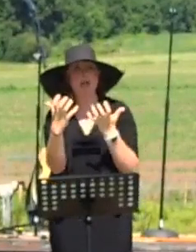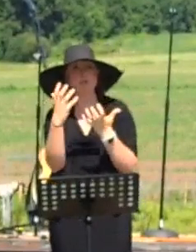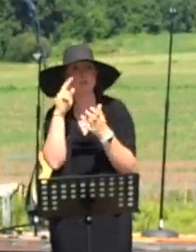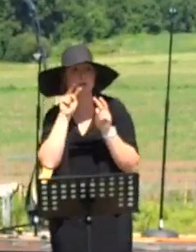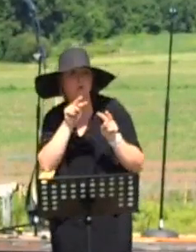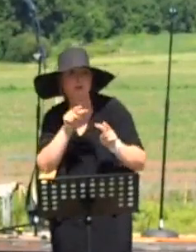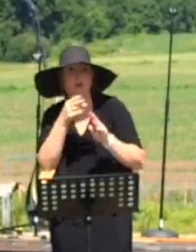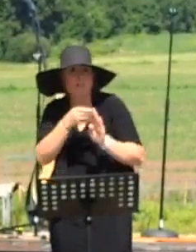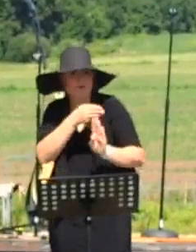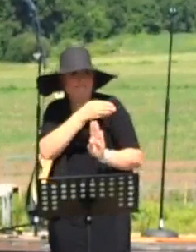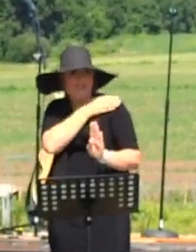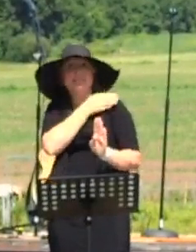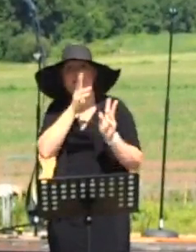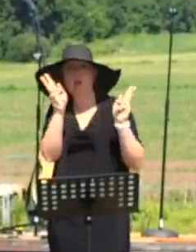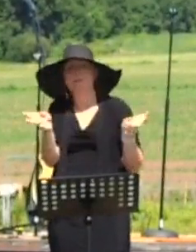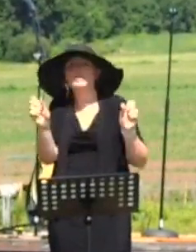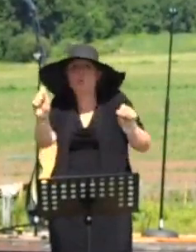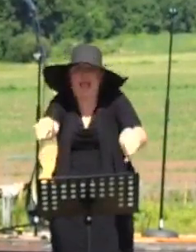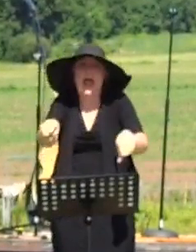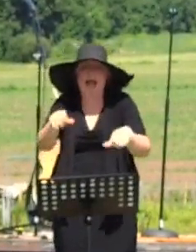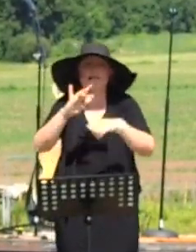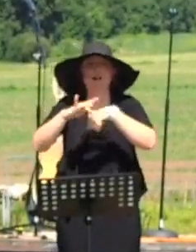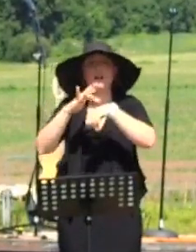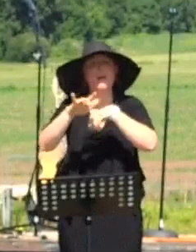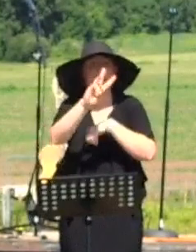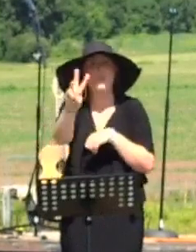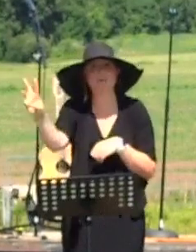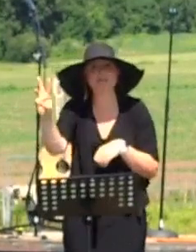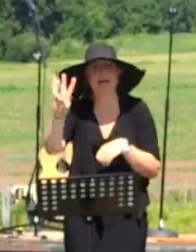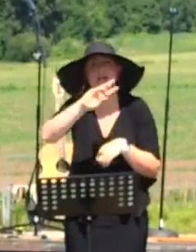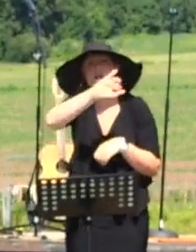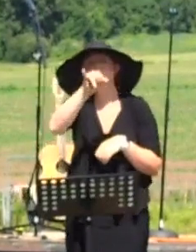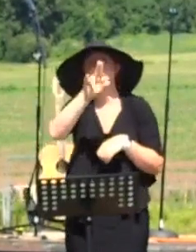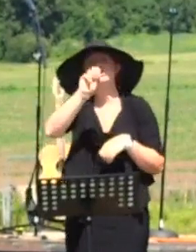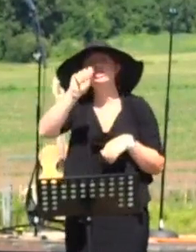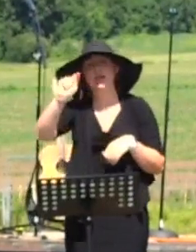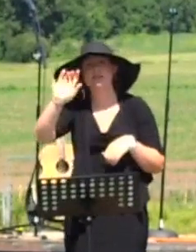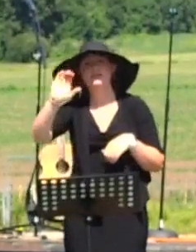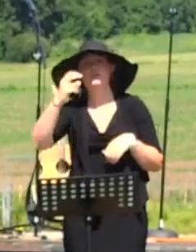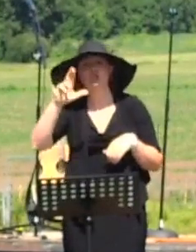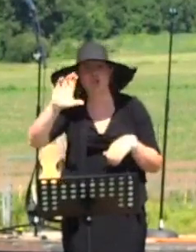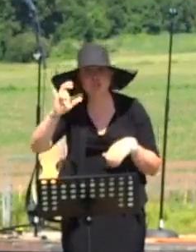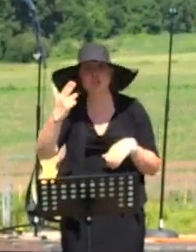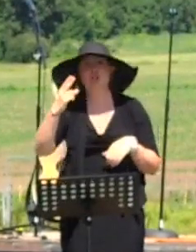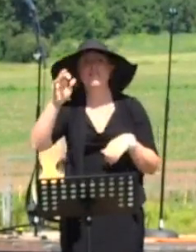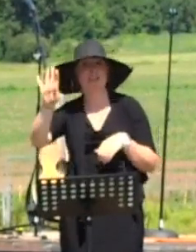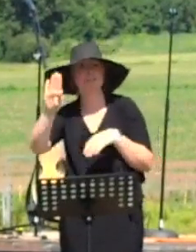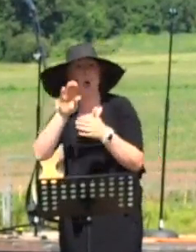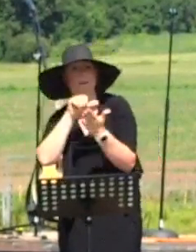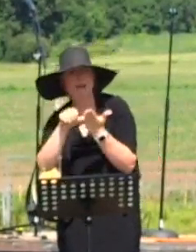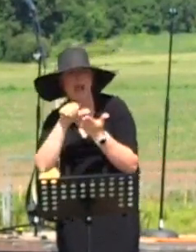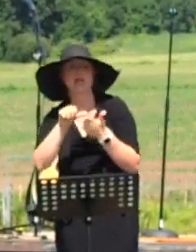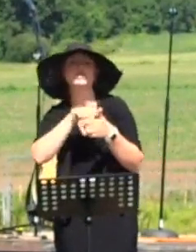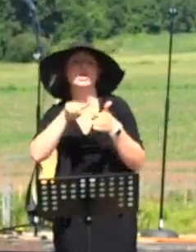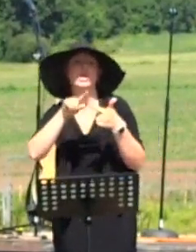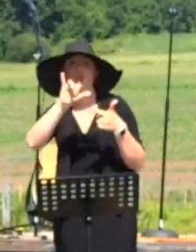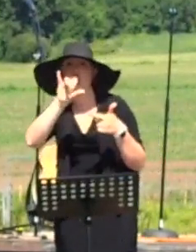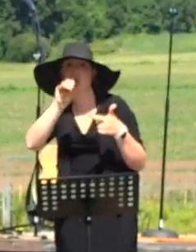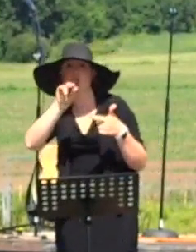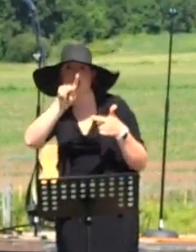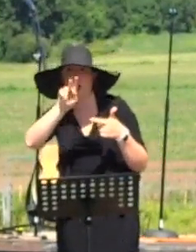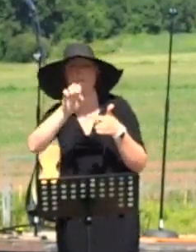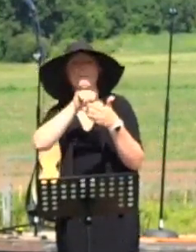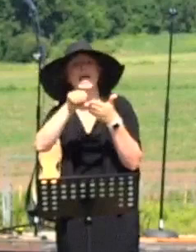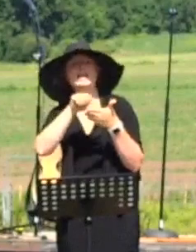you to do that. They're available on our Just Church Facebook page. They're available on our YouTube page. You can take a look out there and catch